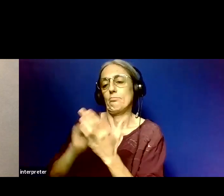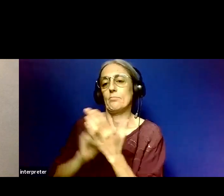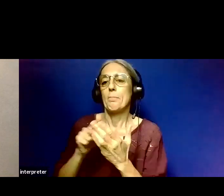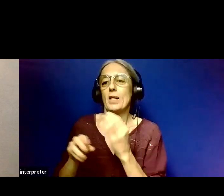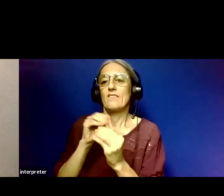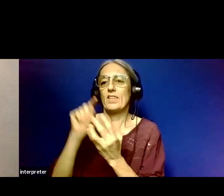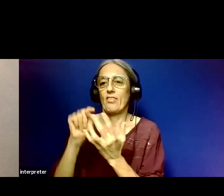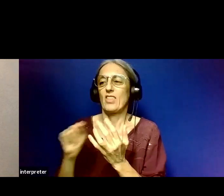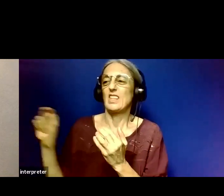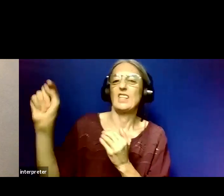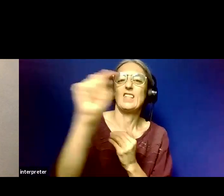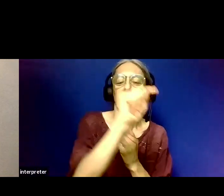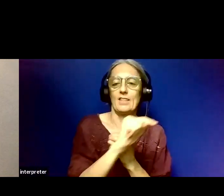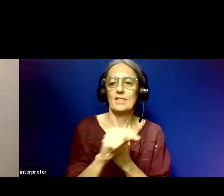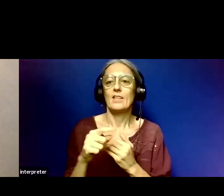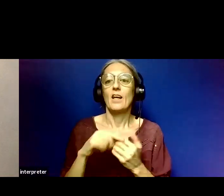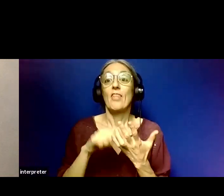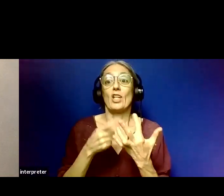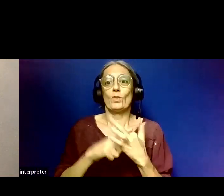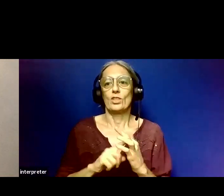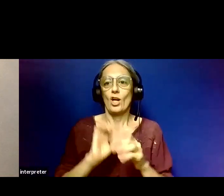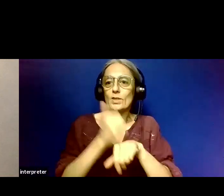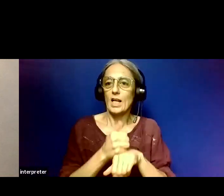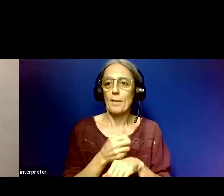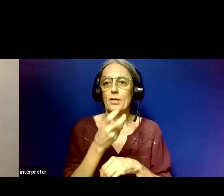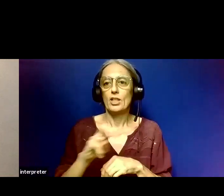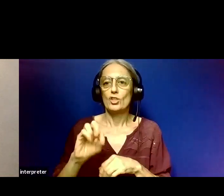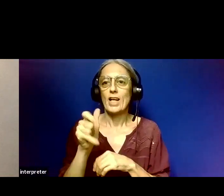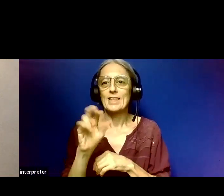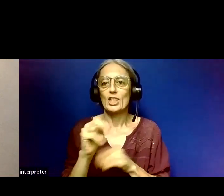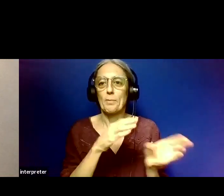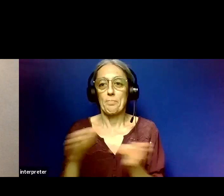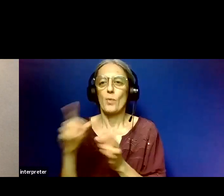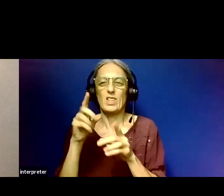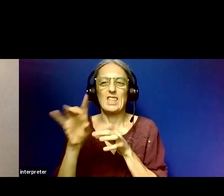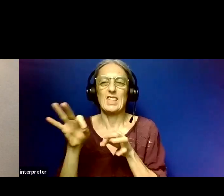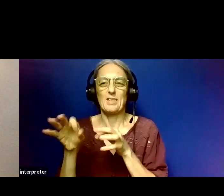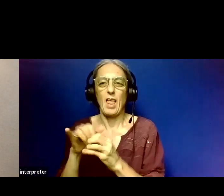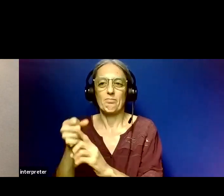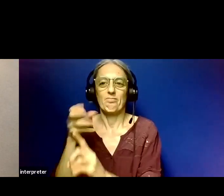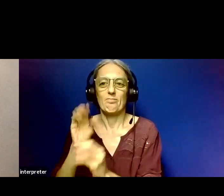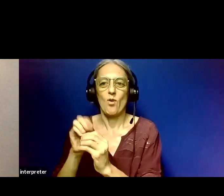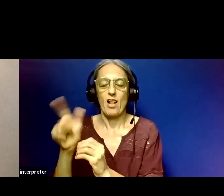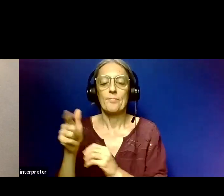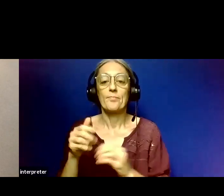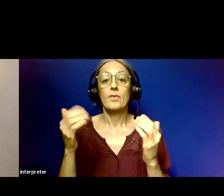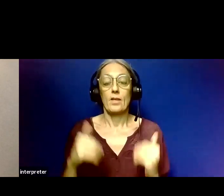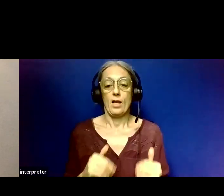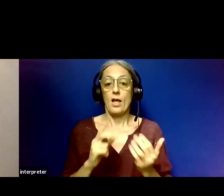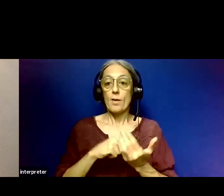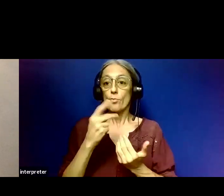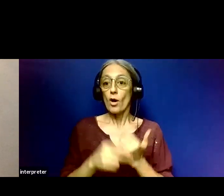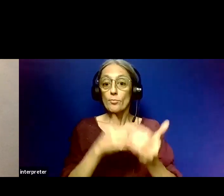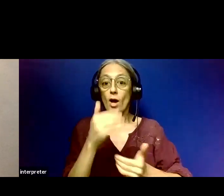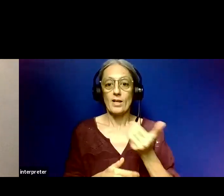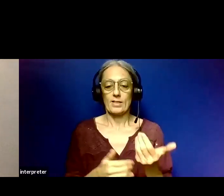we'll talk about transition plans. For program access, the process is similar, except you're looking